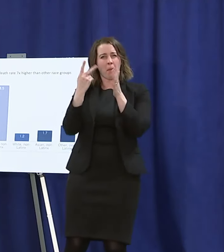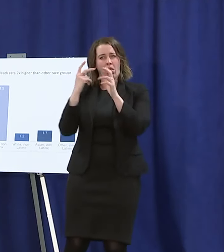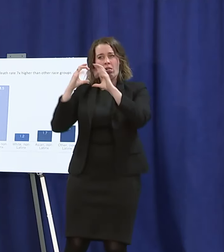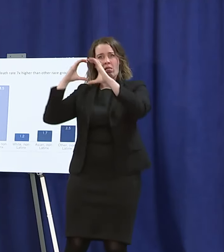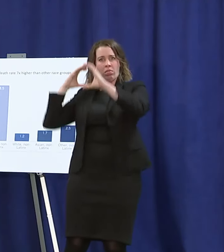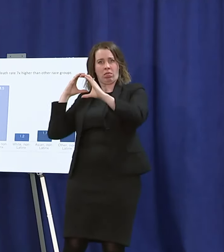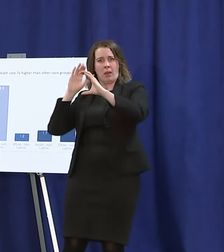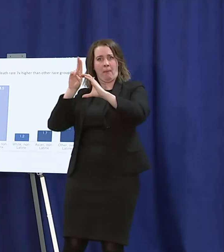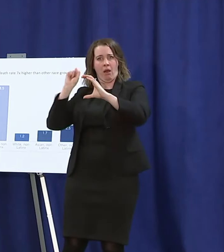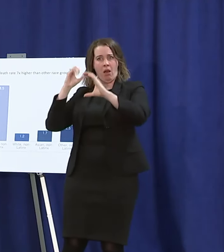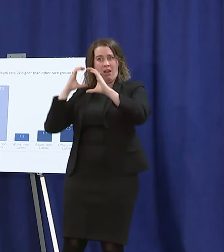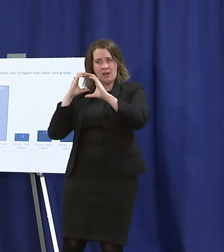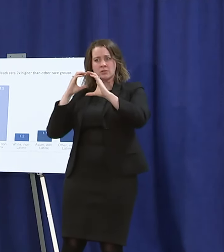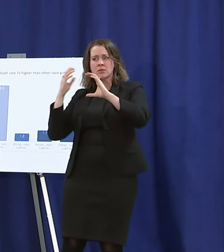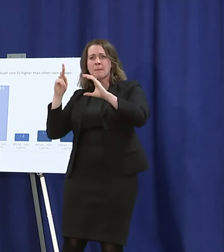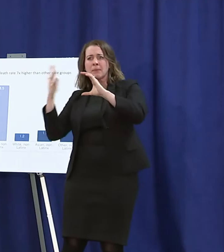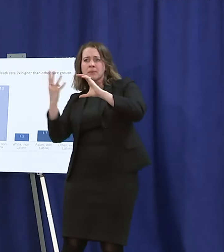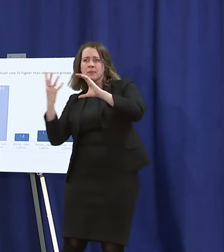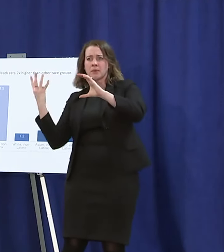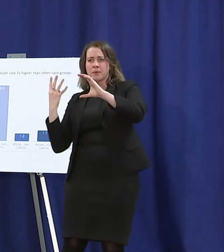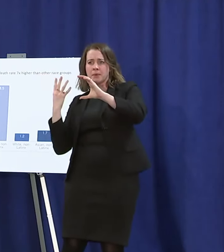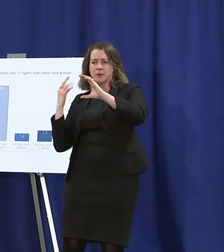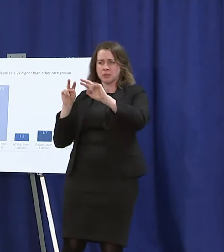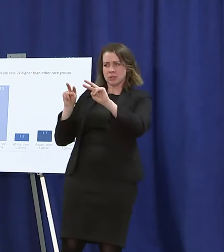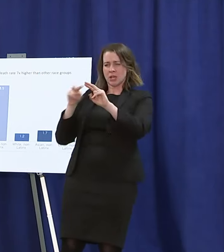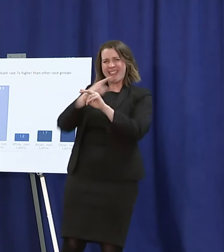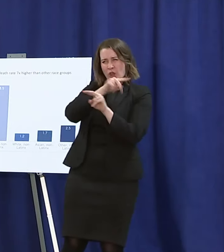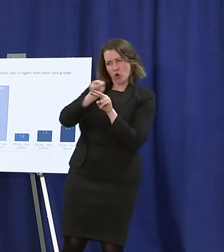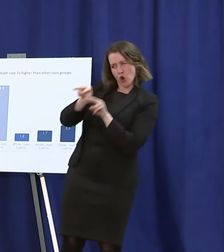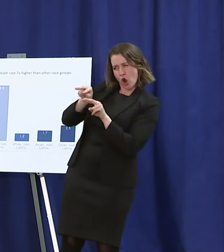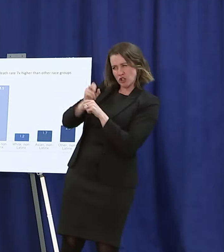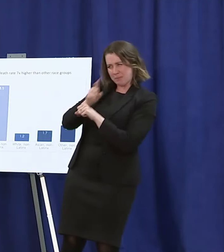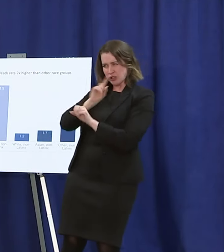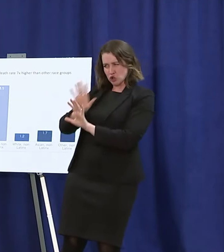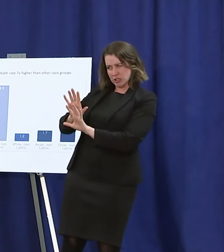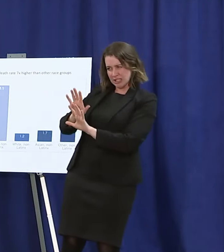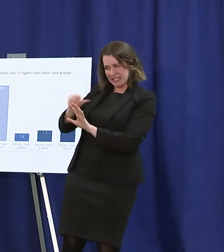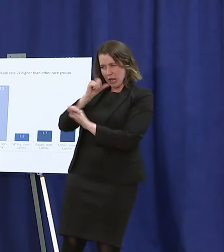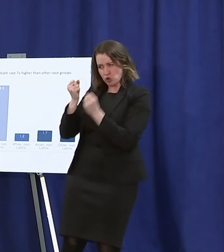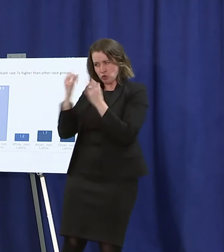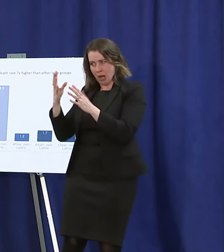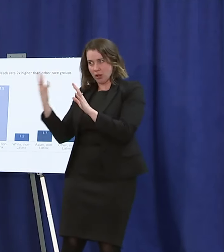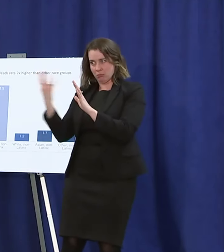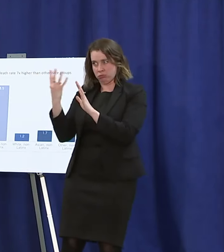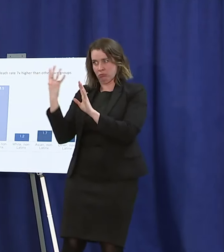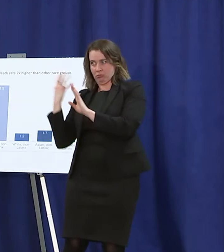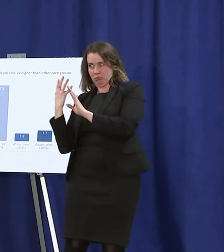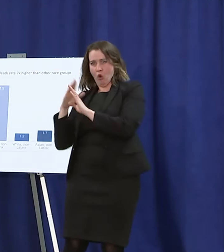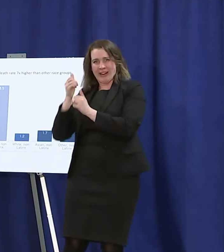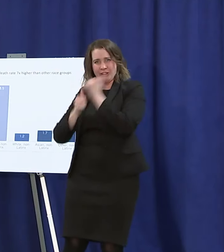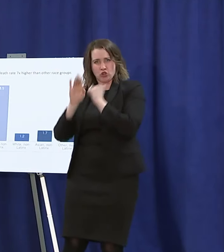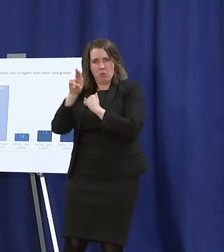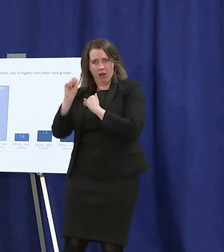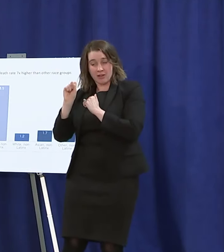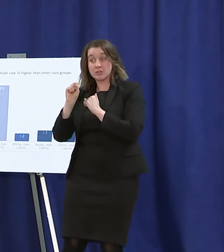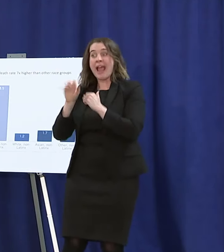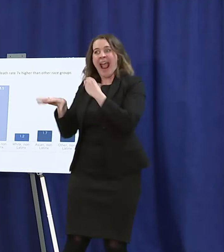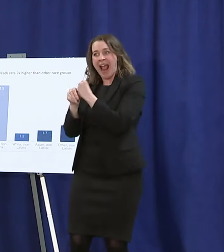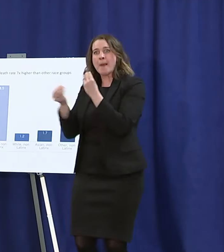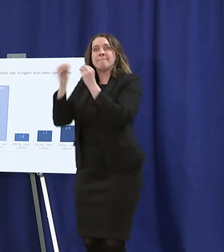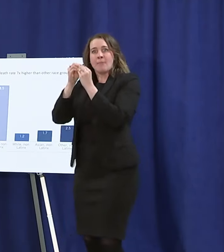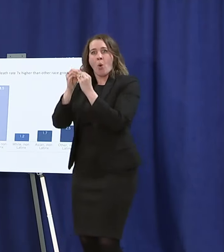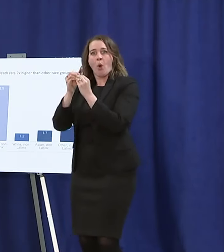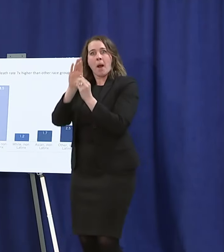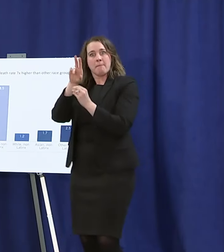aggressively monitor what that looks like and to try to break up and provide more buses on the lines so that people